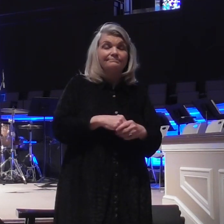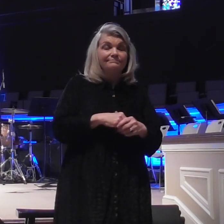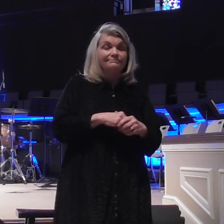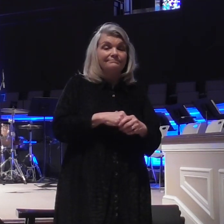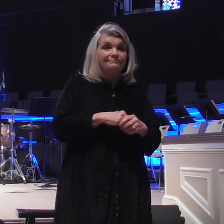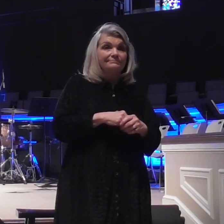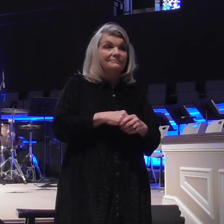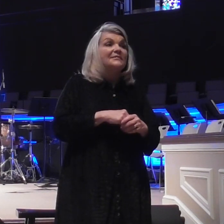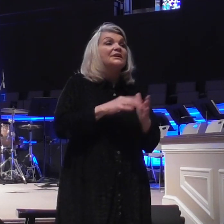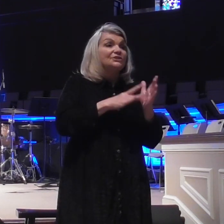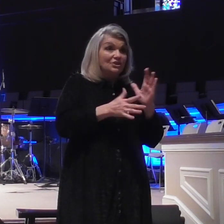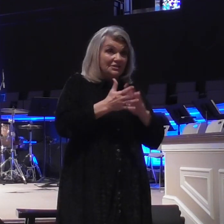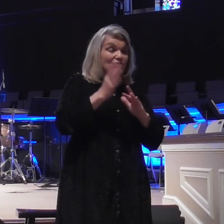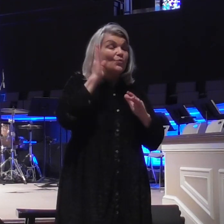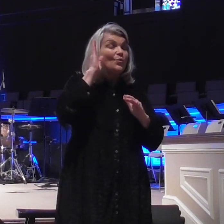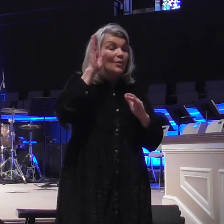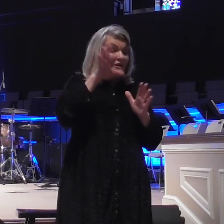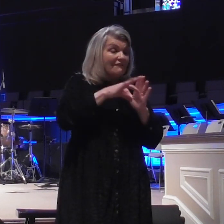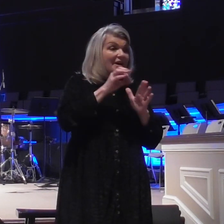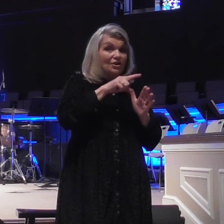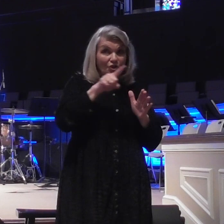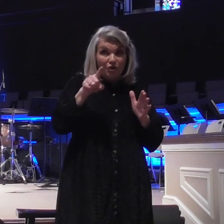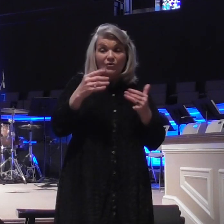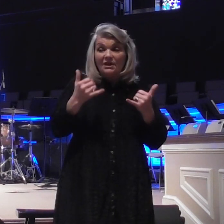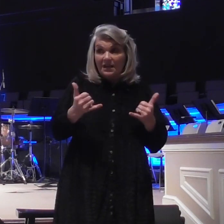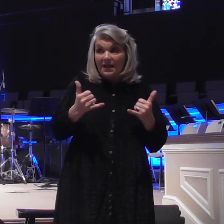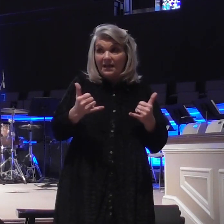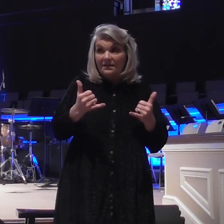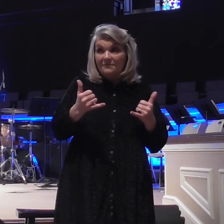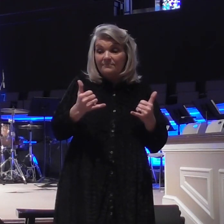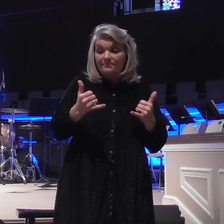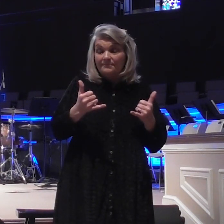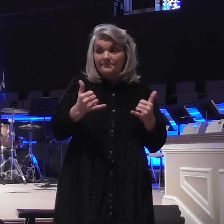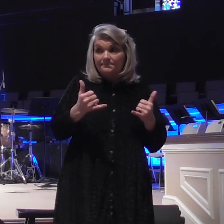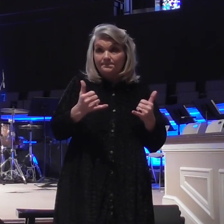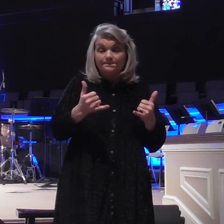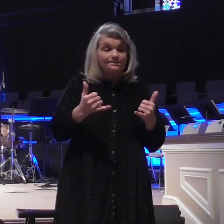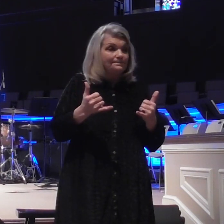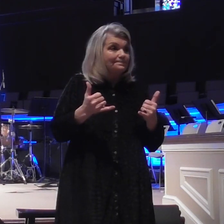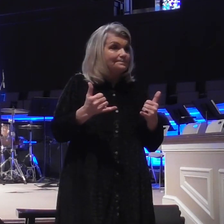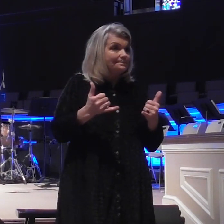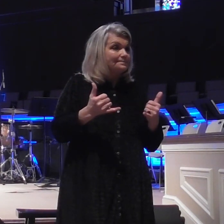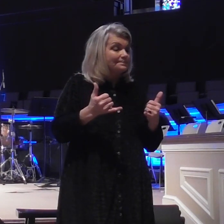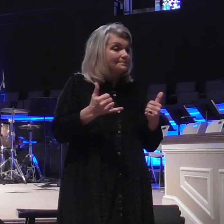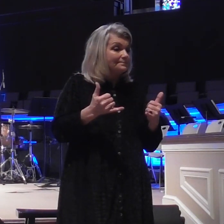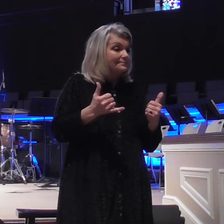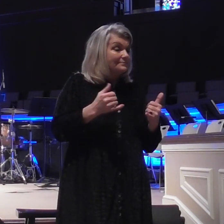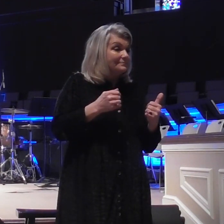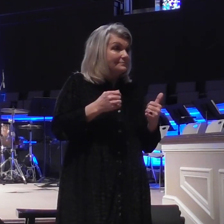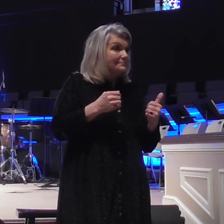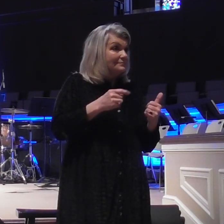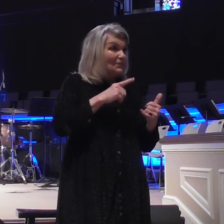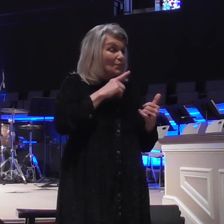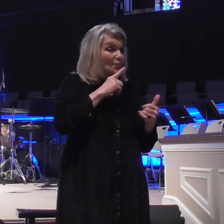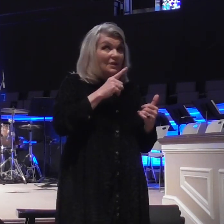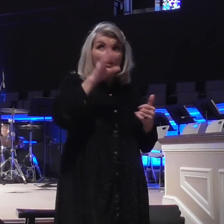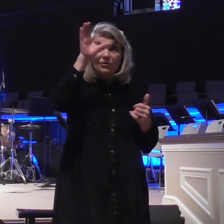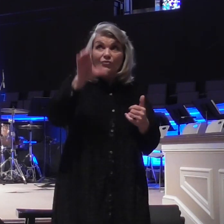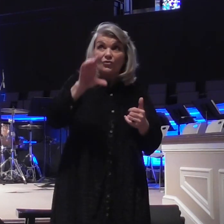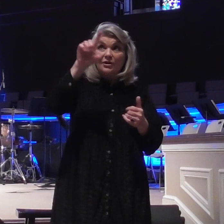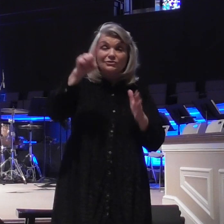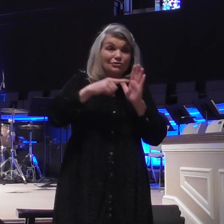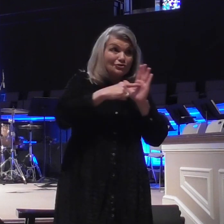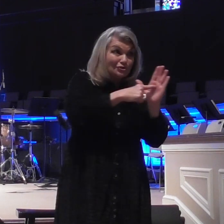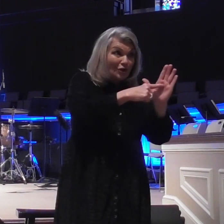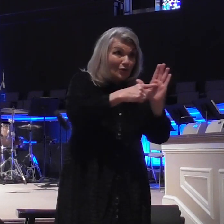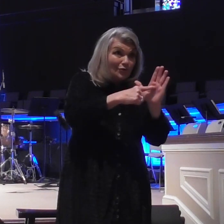And Jesus will find you today, right now. In fact, his cross has demonstrated how badly he